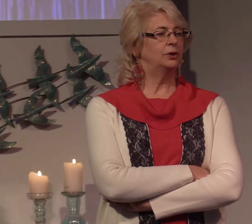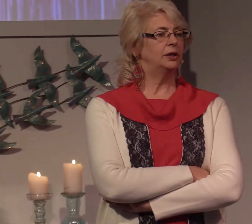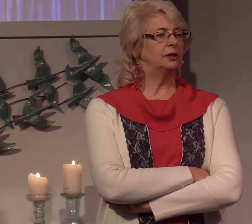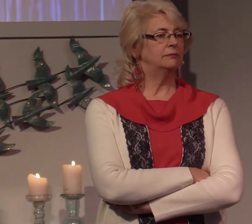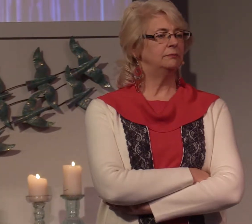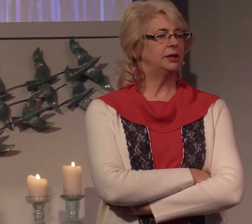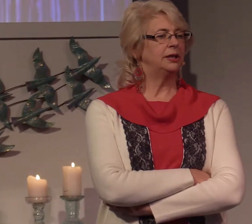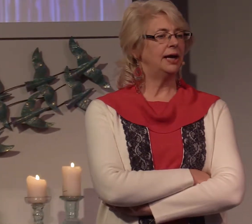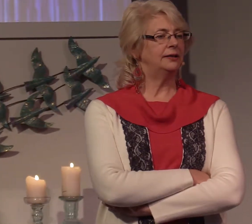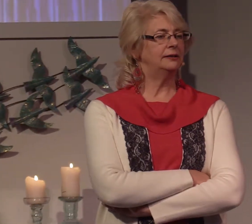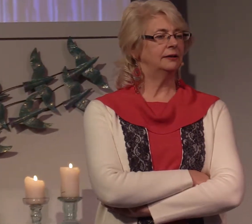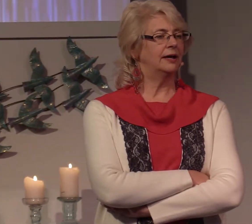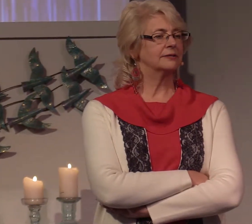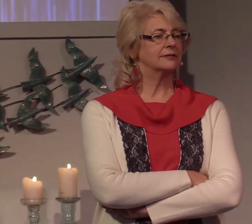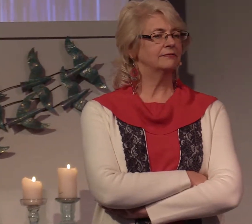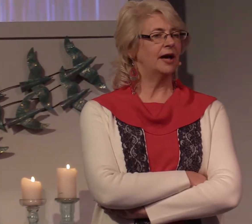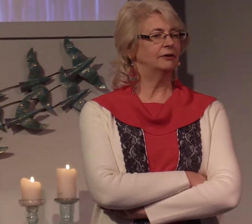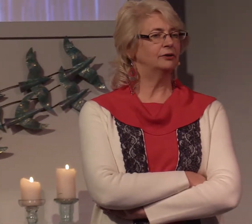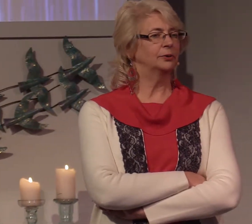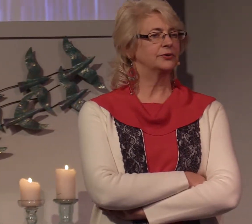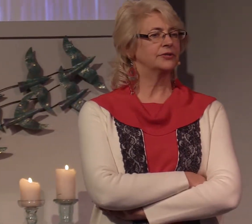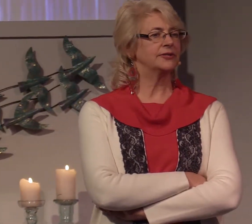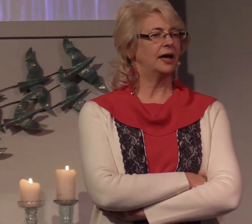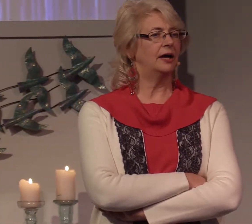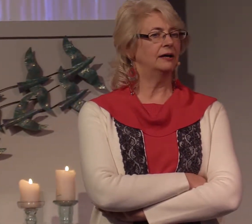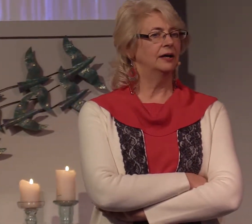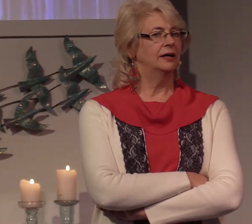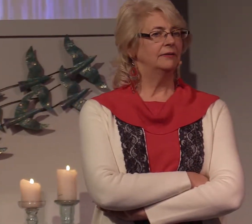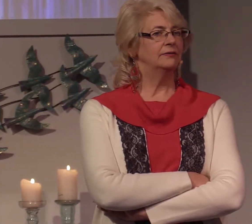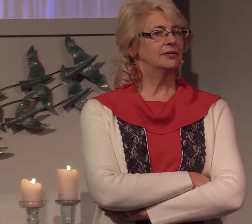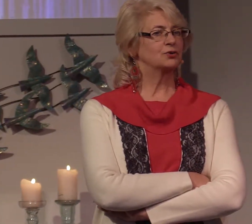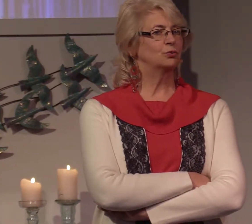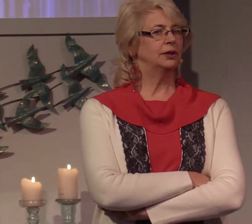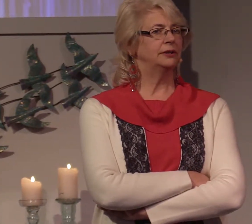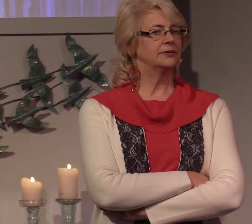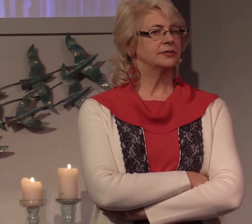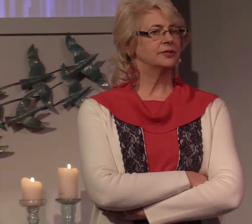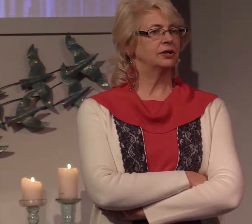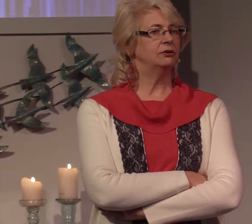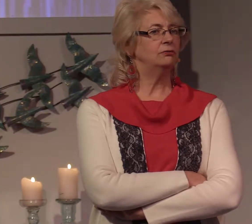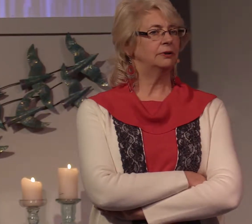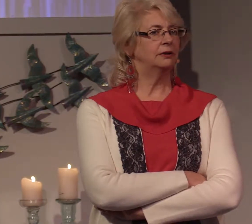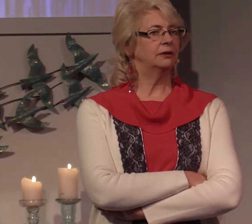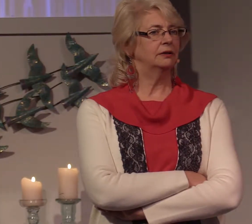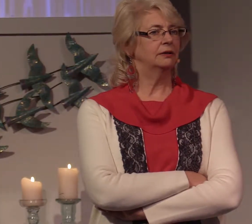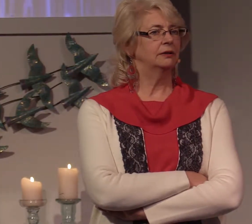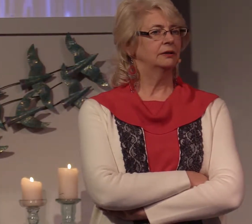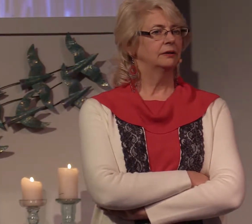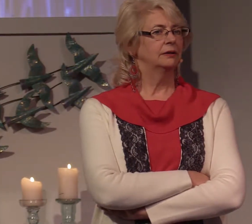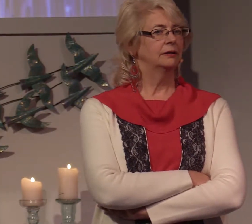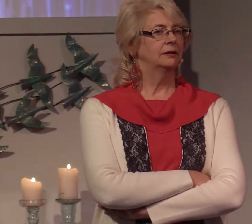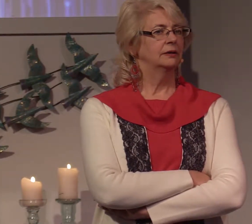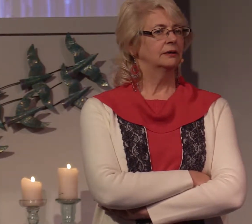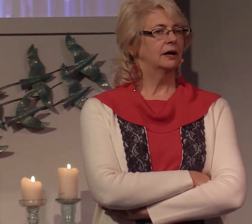Why would it be any less valuable to say that this oneness is a human